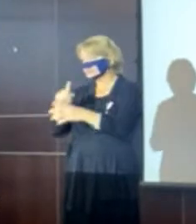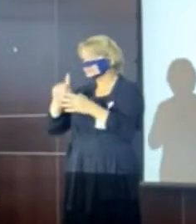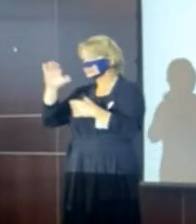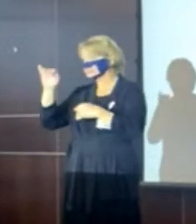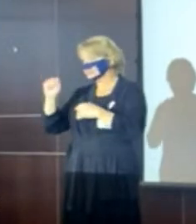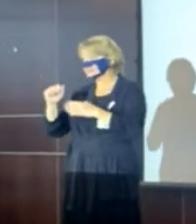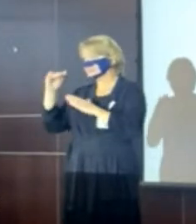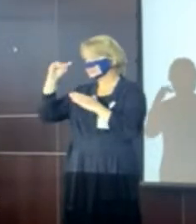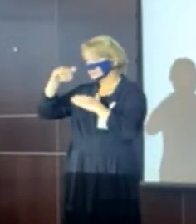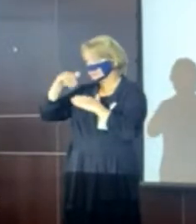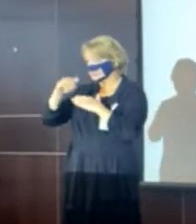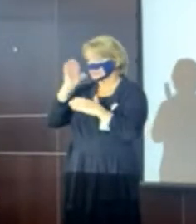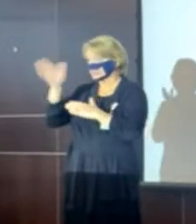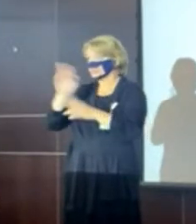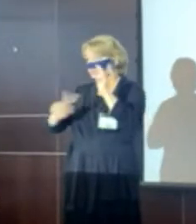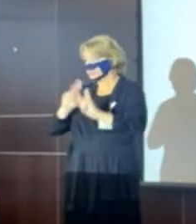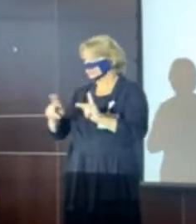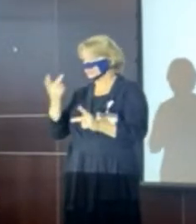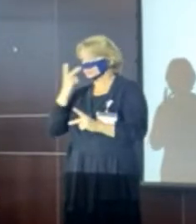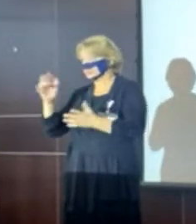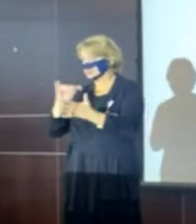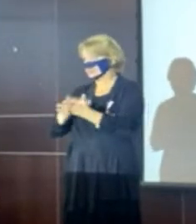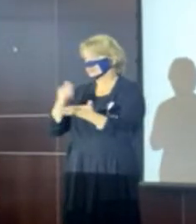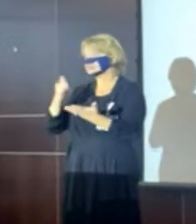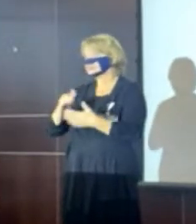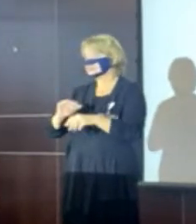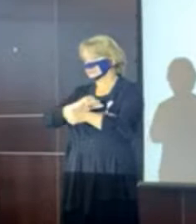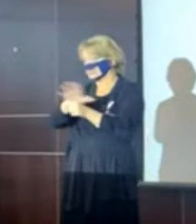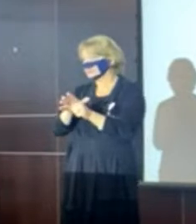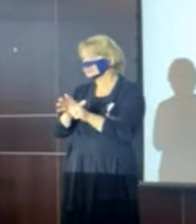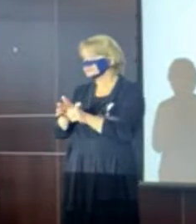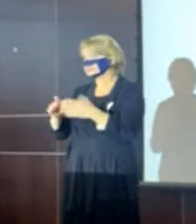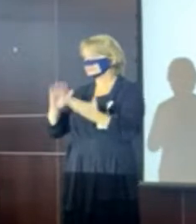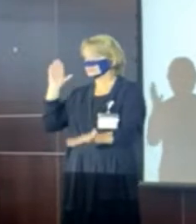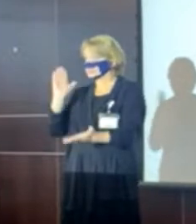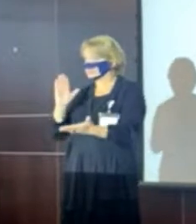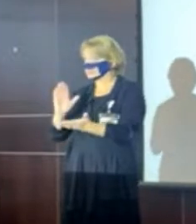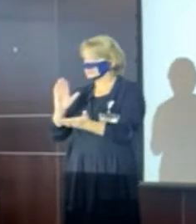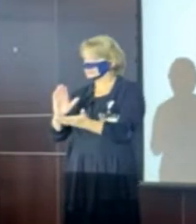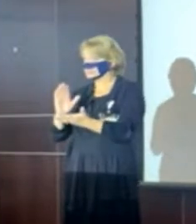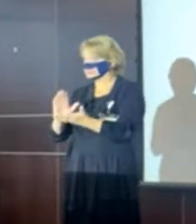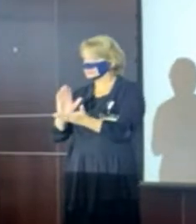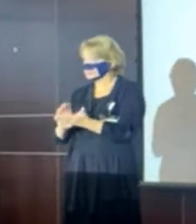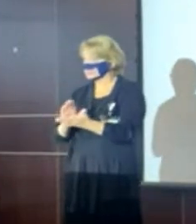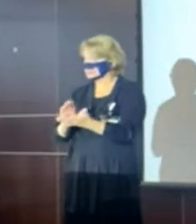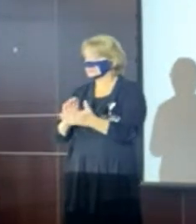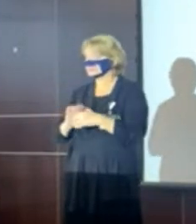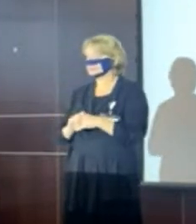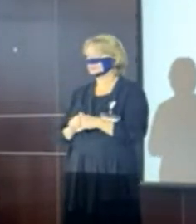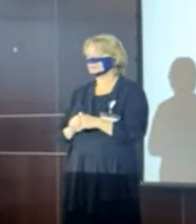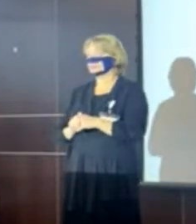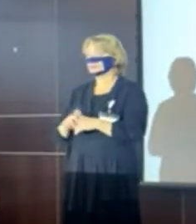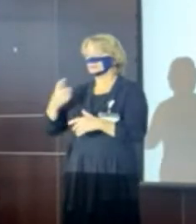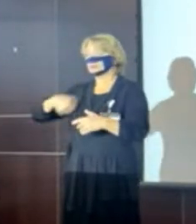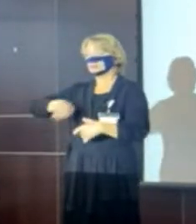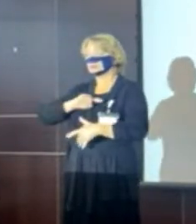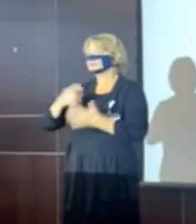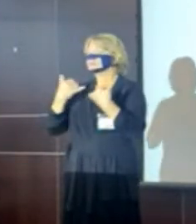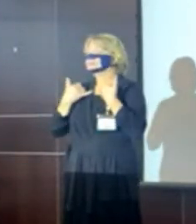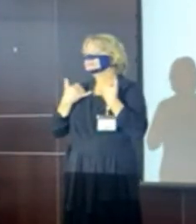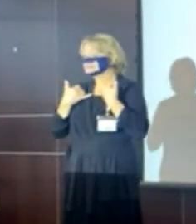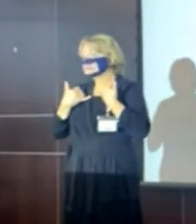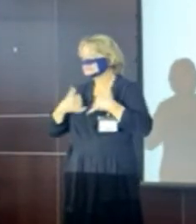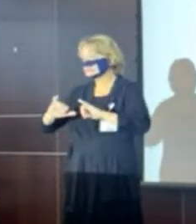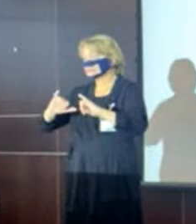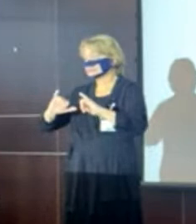will people see this as that it's really kind of backing off and that maybe we're seeing a decline in this? We still,